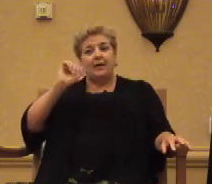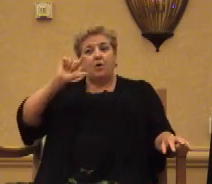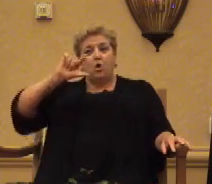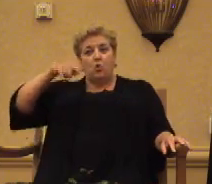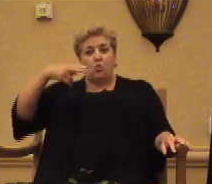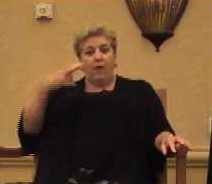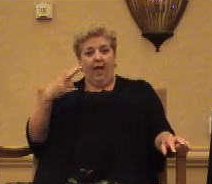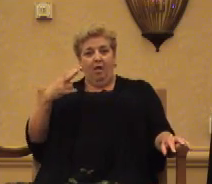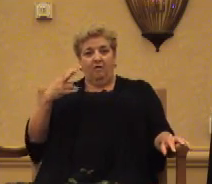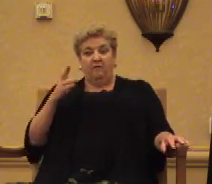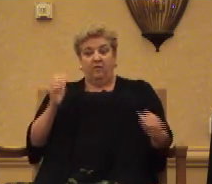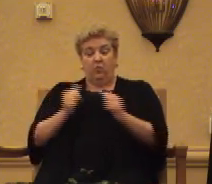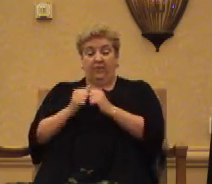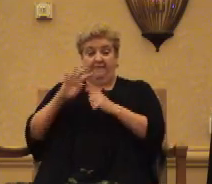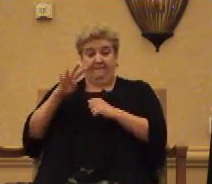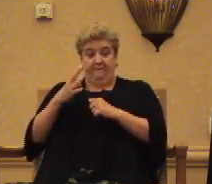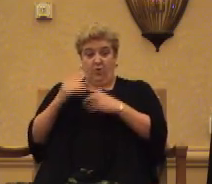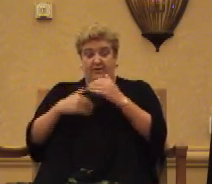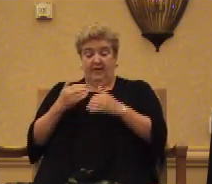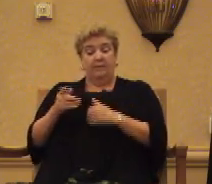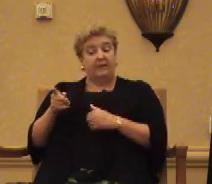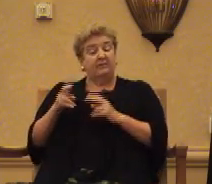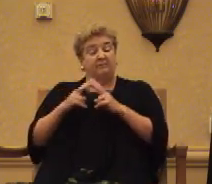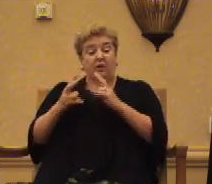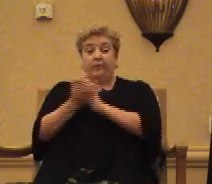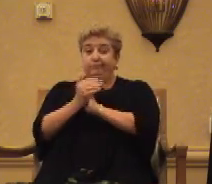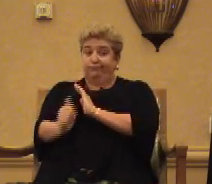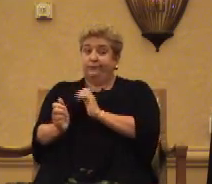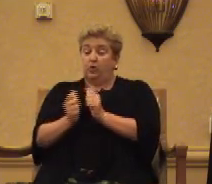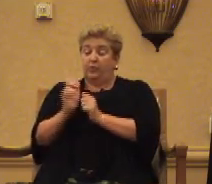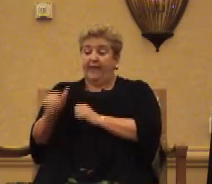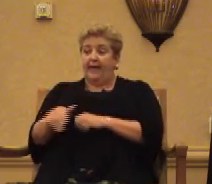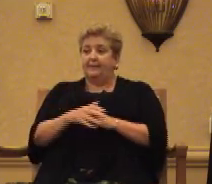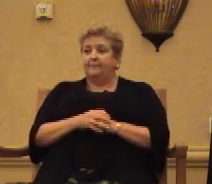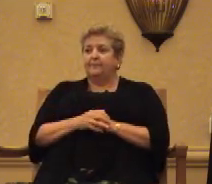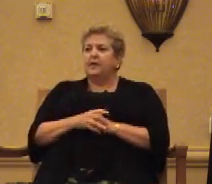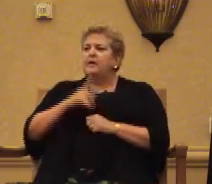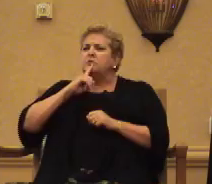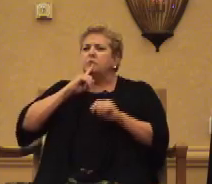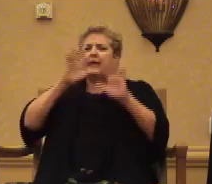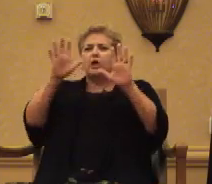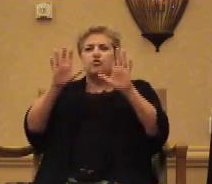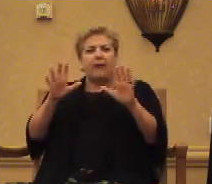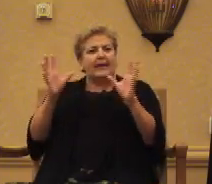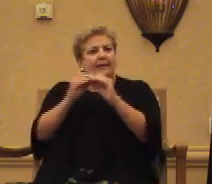very good with that. It's been a great convention right up to now.